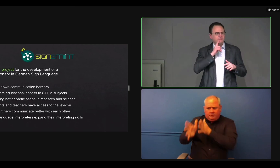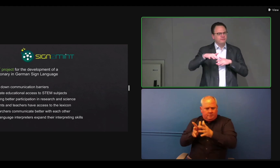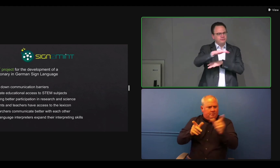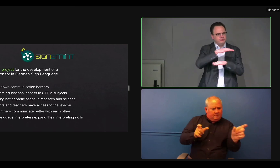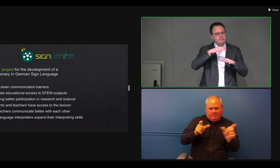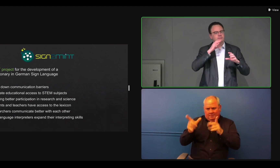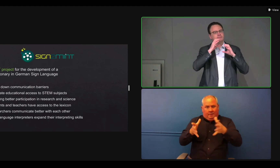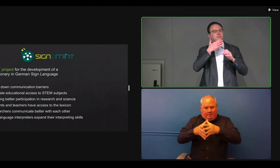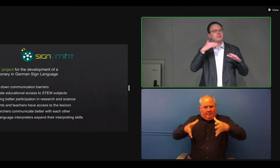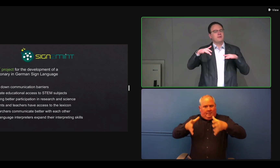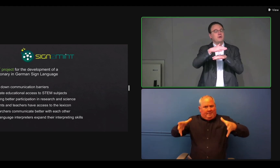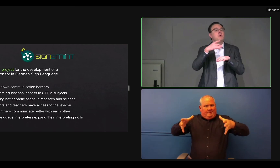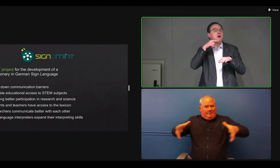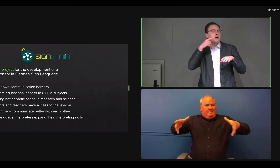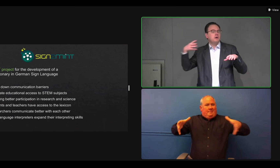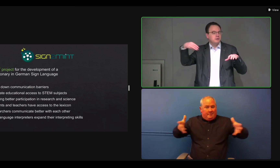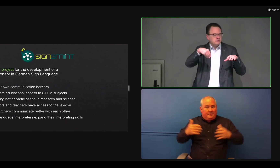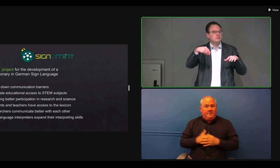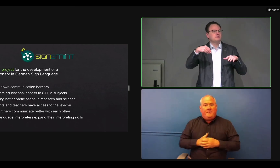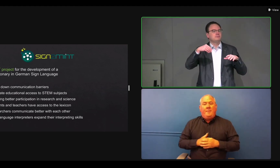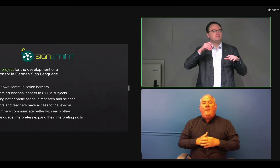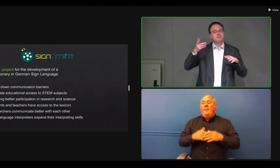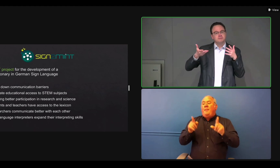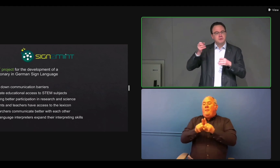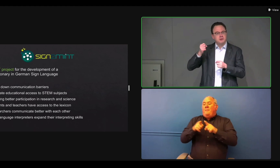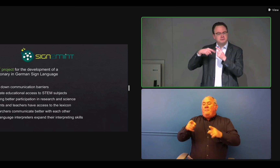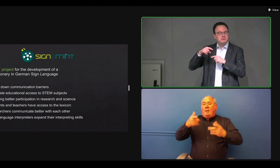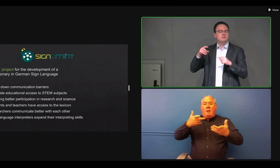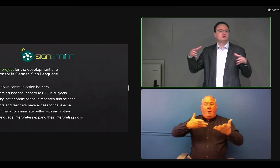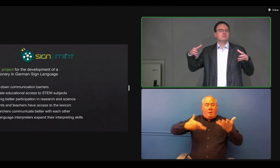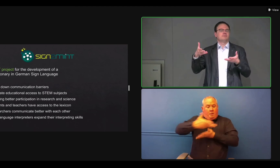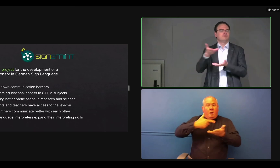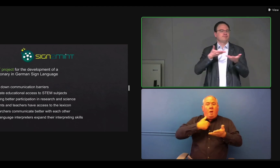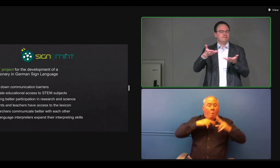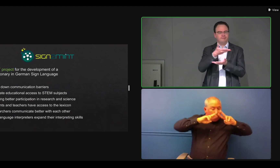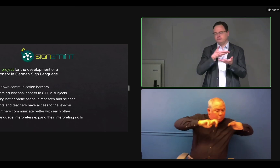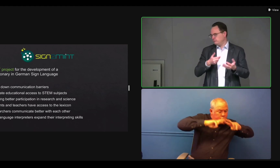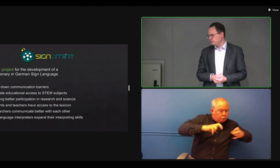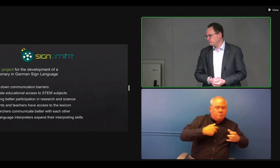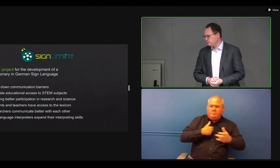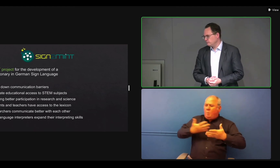to allow for deaf researchers to more effectively communicate with each other in sign languages.